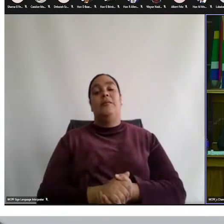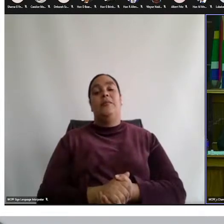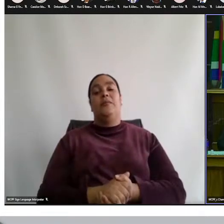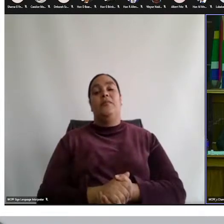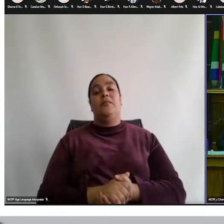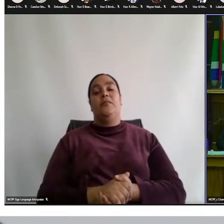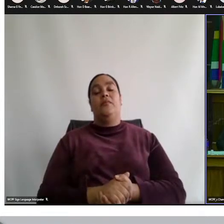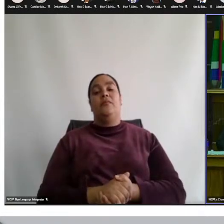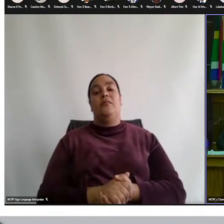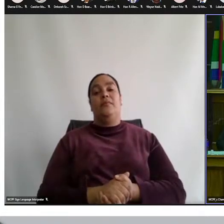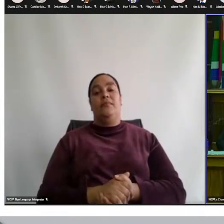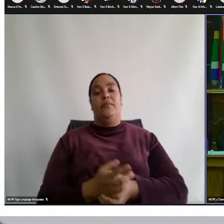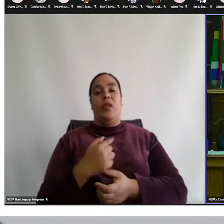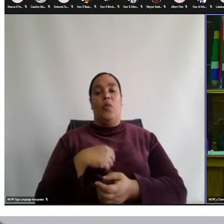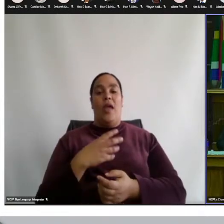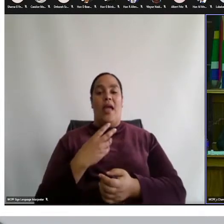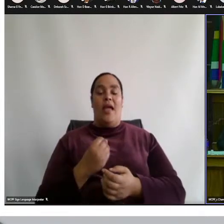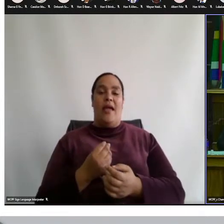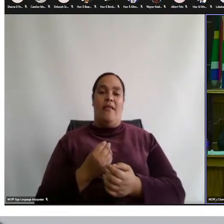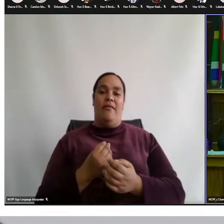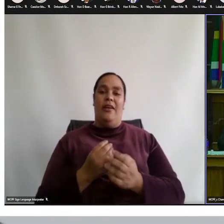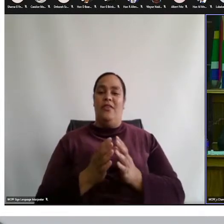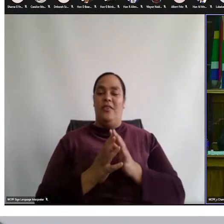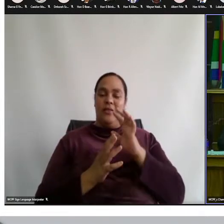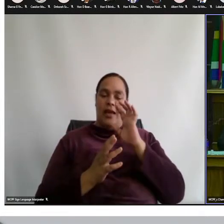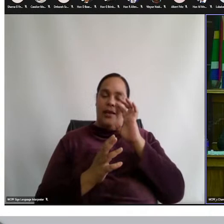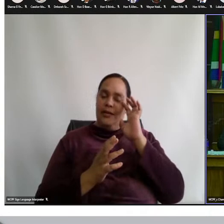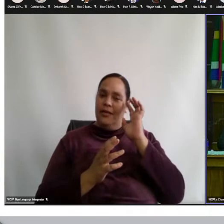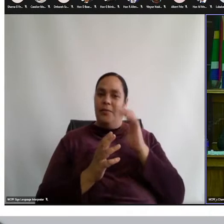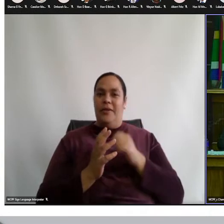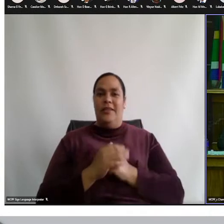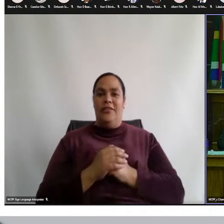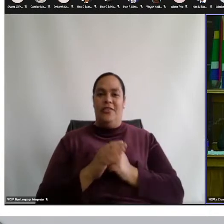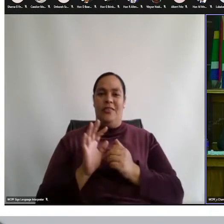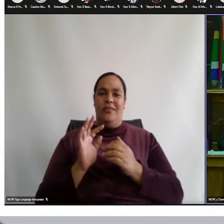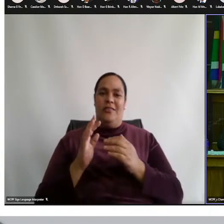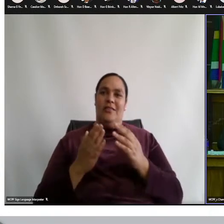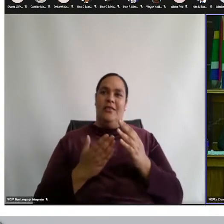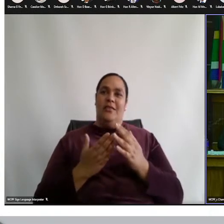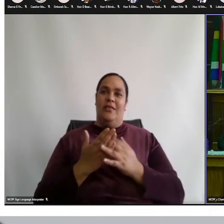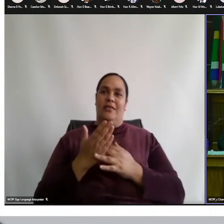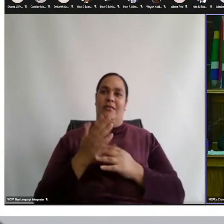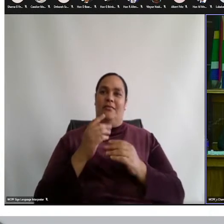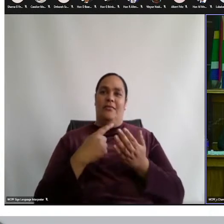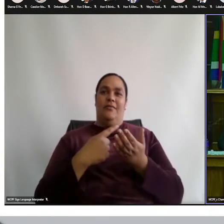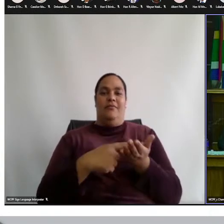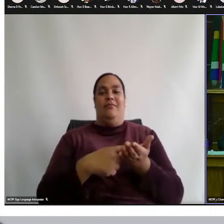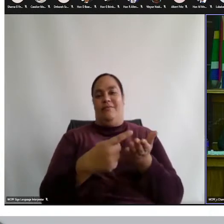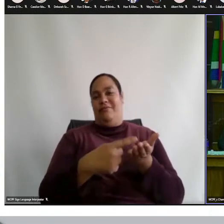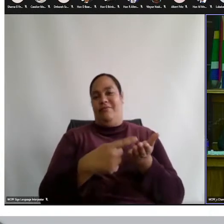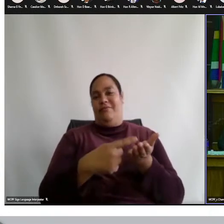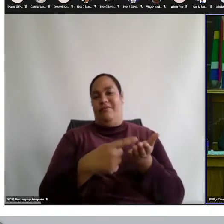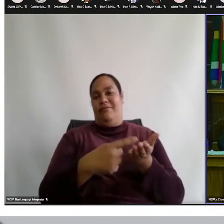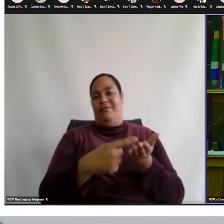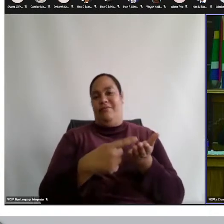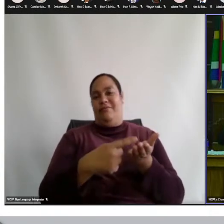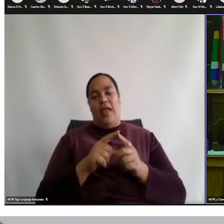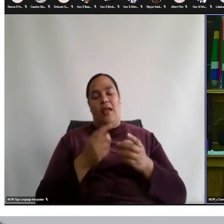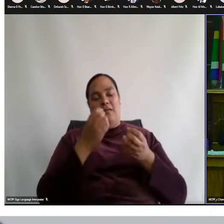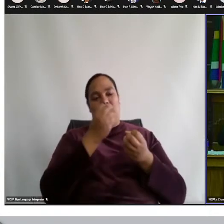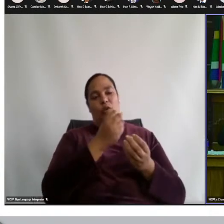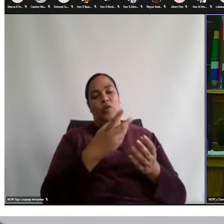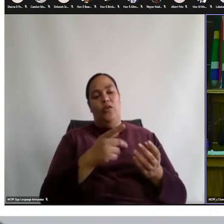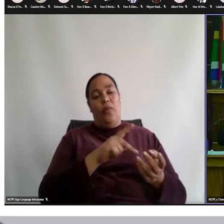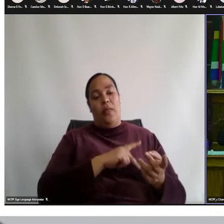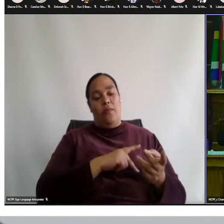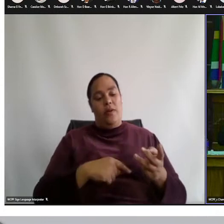we're going to have the interpellations, questions, and also we do have questions without notice to the Premier, and then